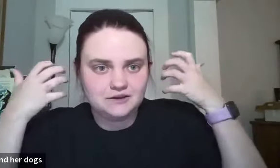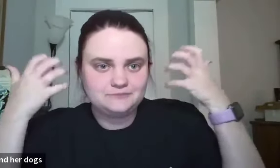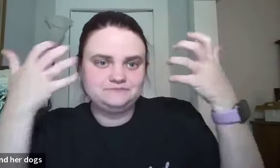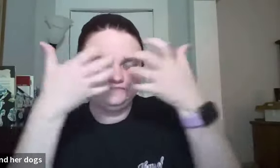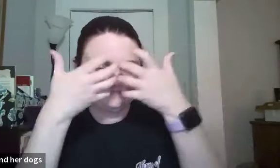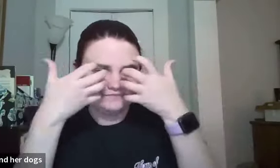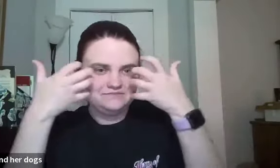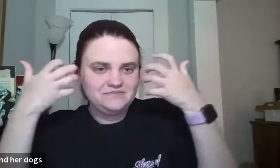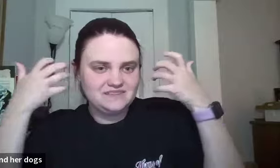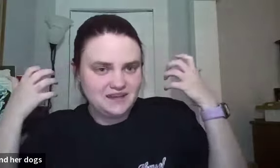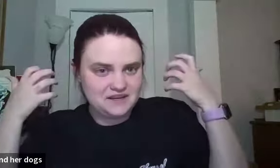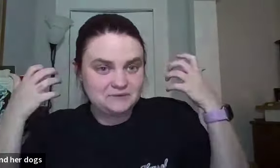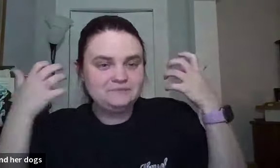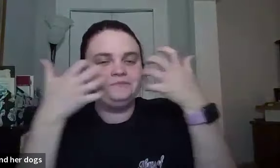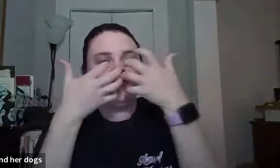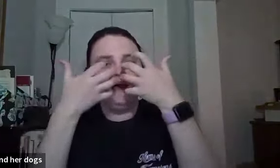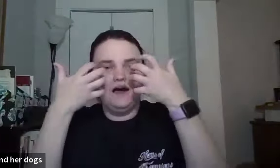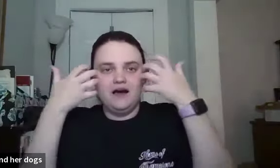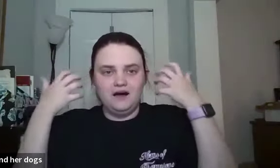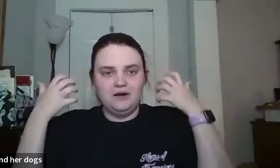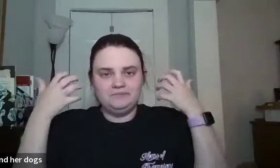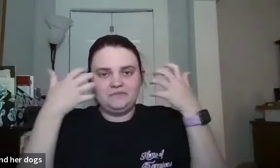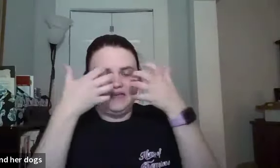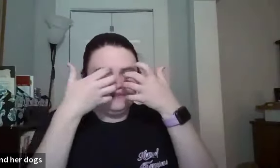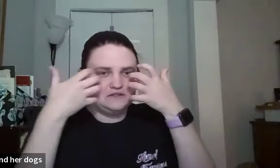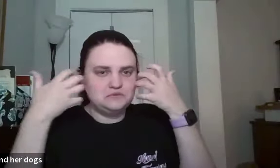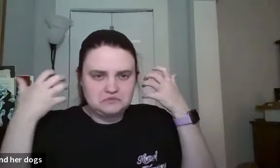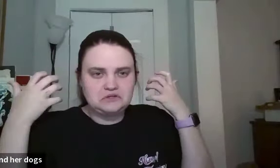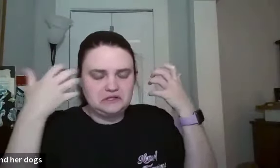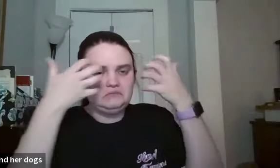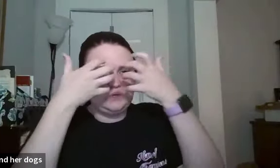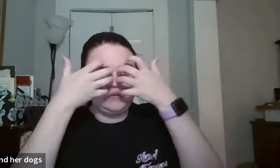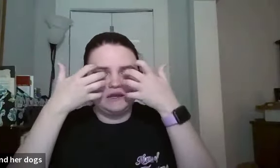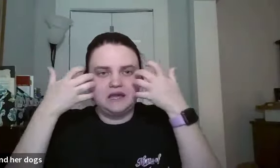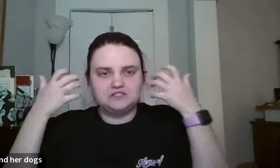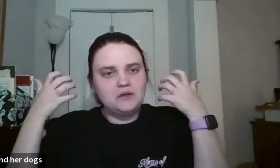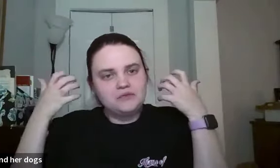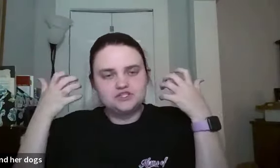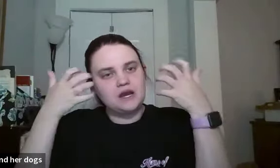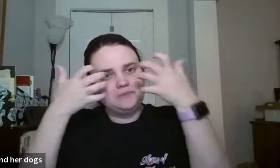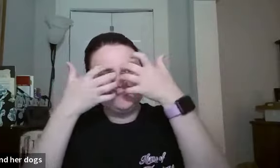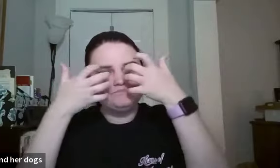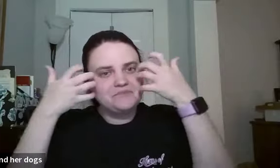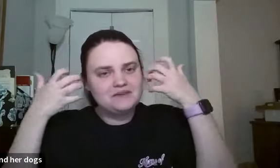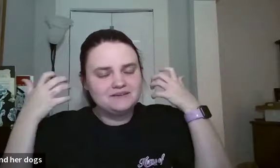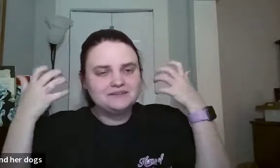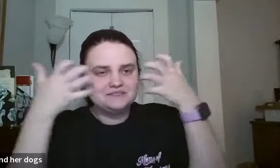tiger, tiger. I think this one's pretty, we can kind of catch on the stripes.